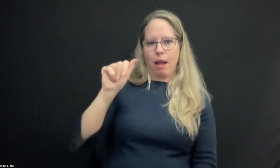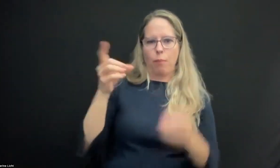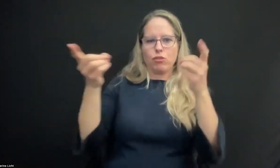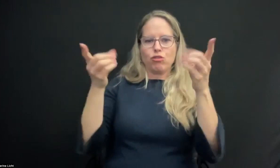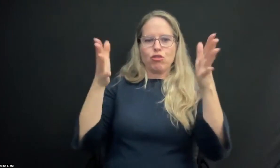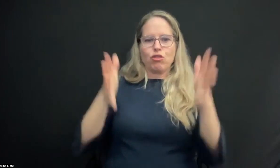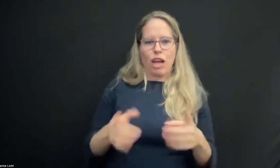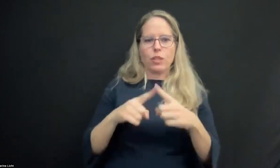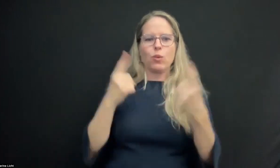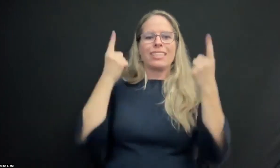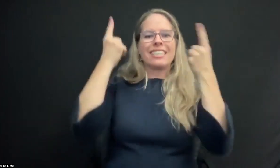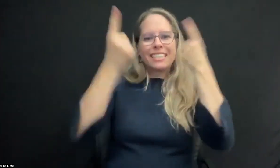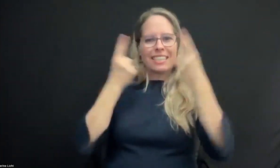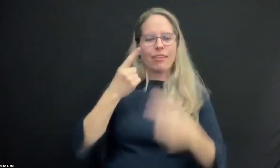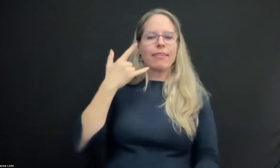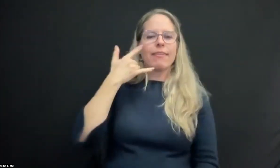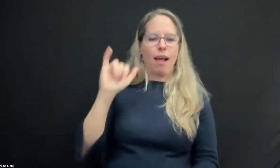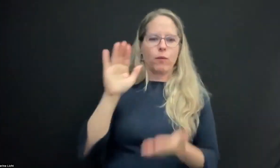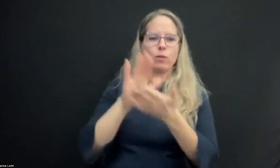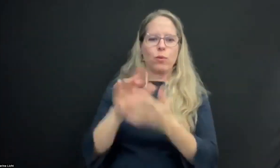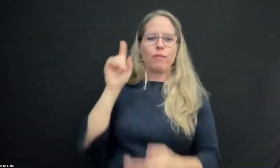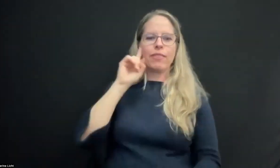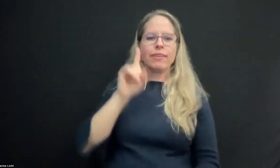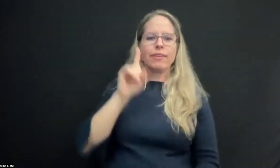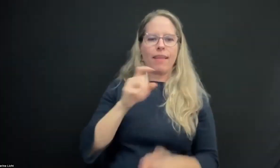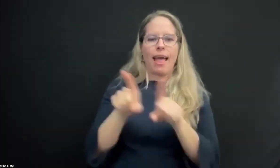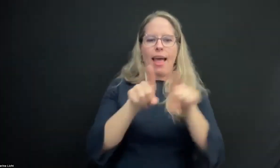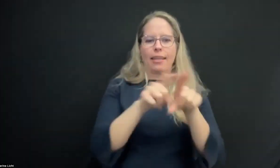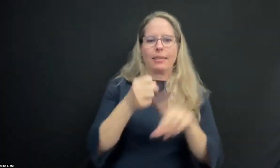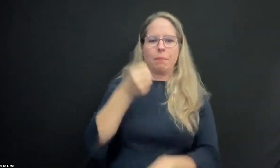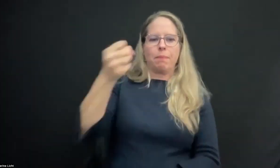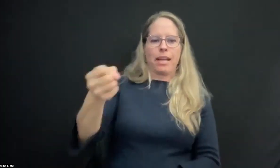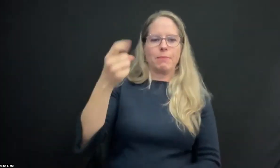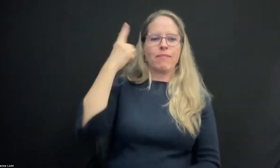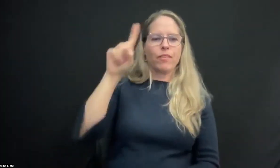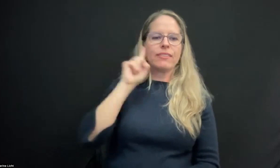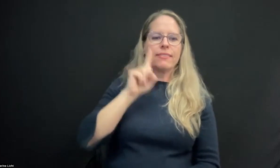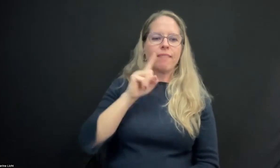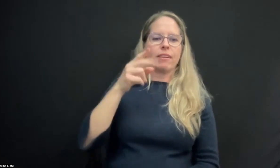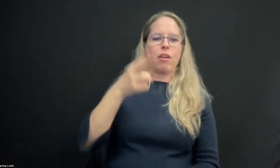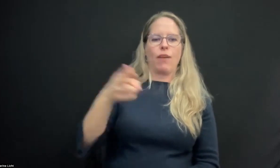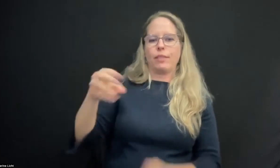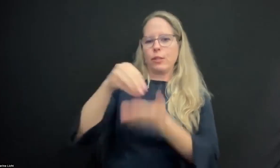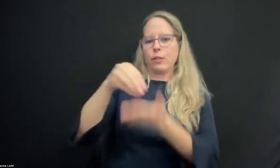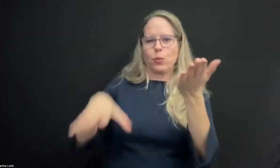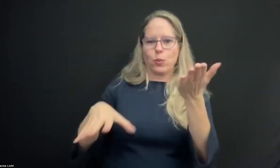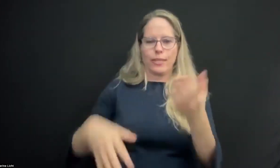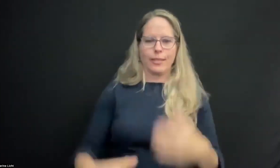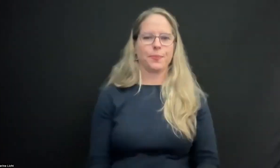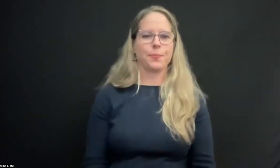SELPA directors to consider the California School for the Deaf as the correct placement for deaf